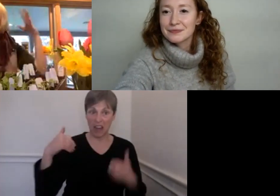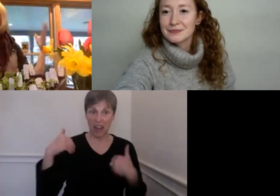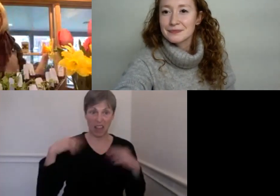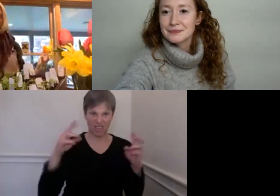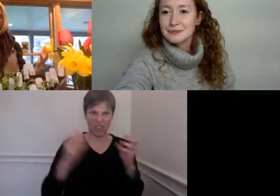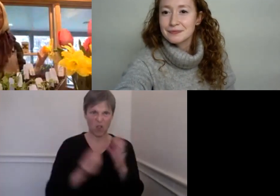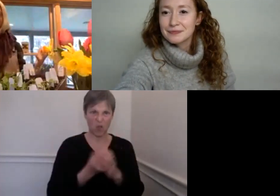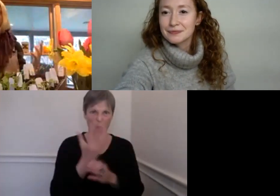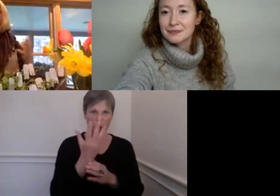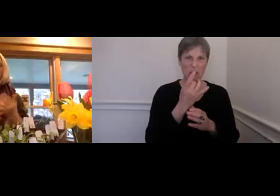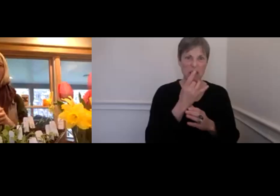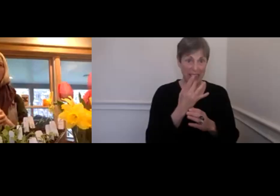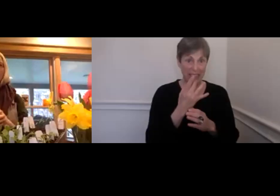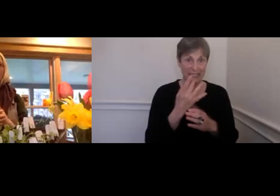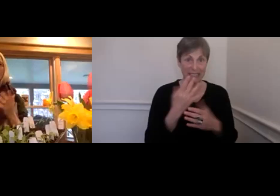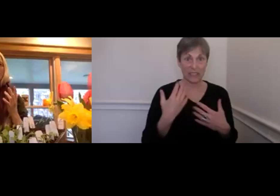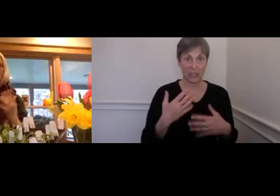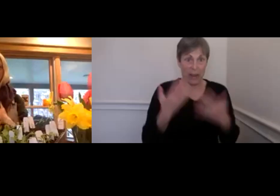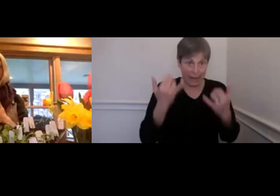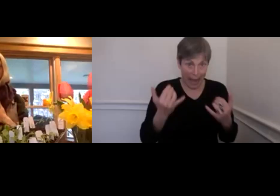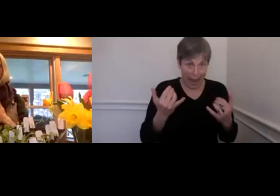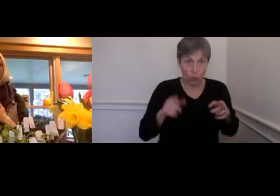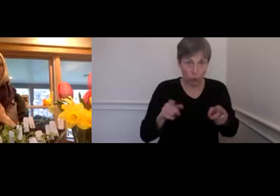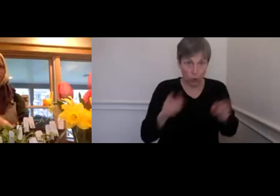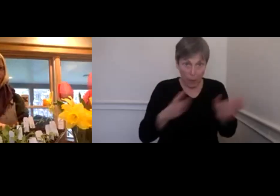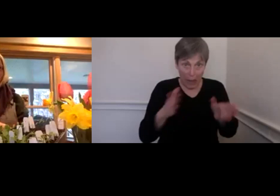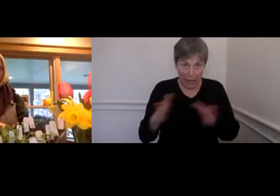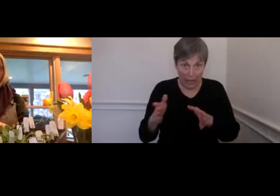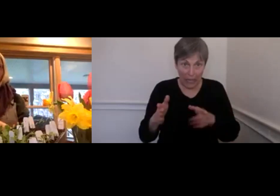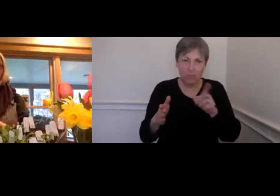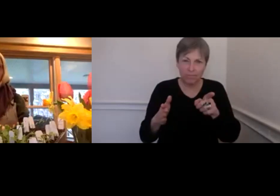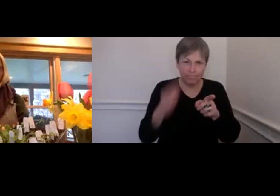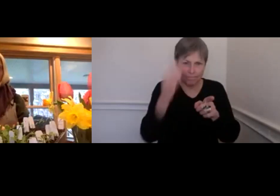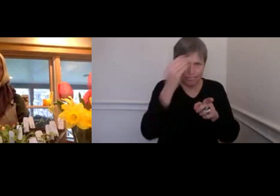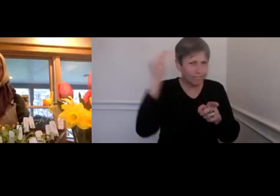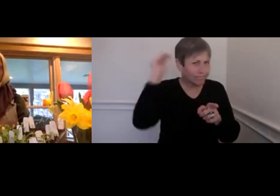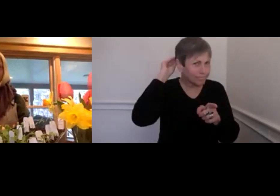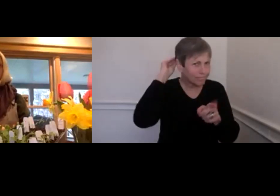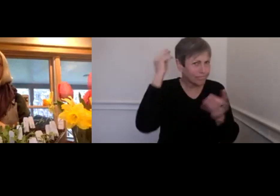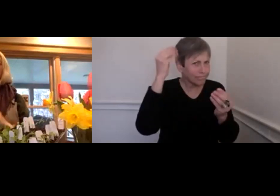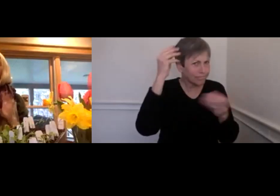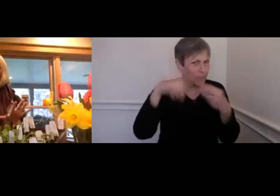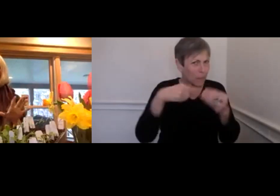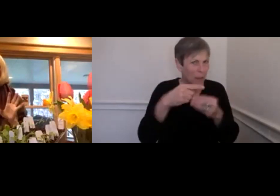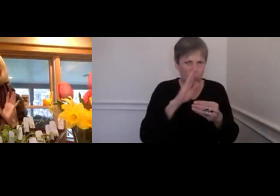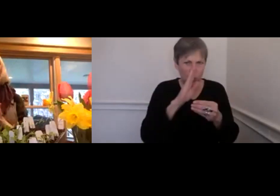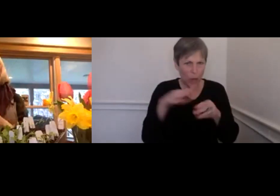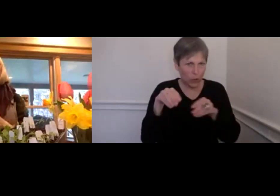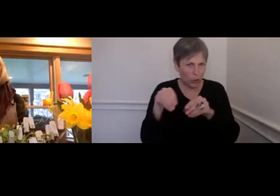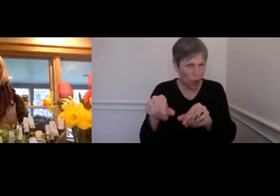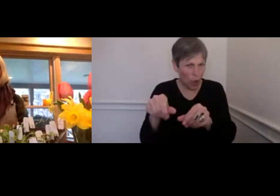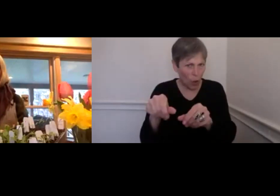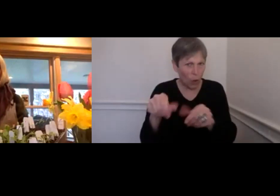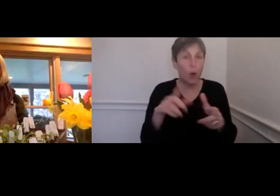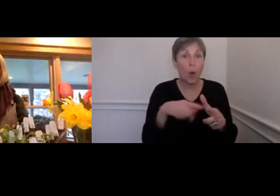this planning session to be just considering direct sowing them or